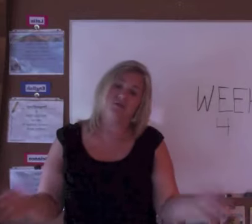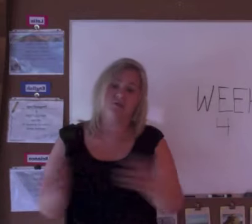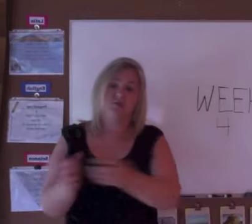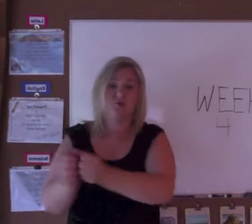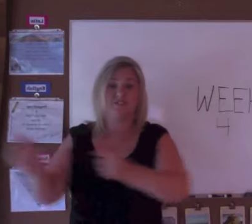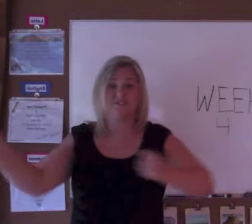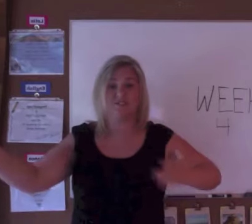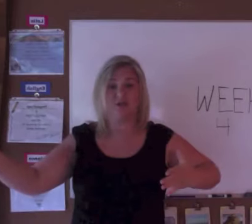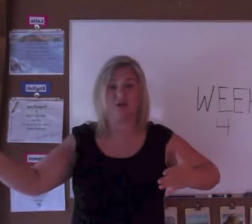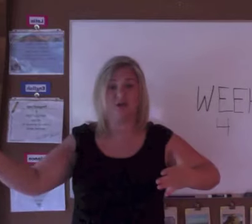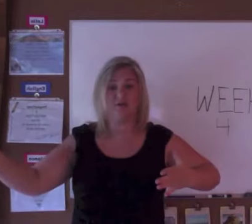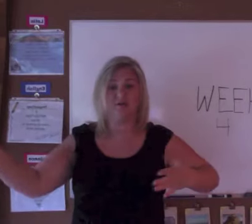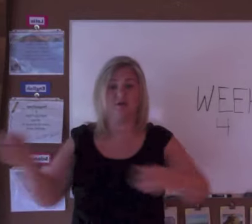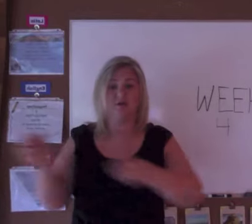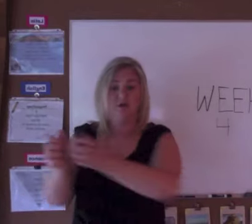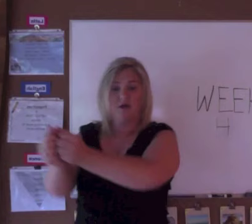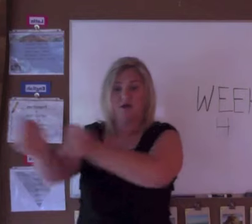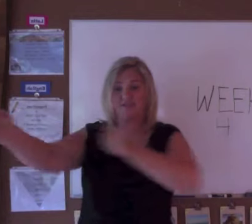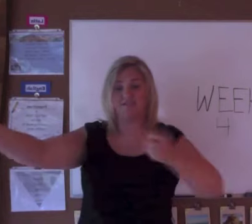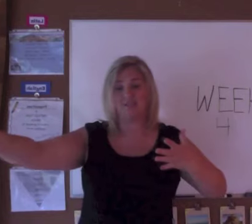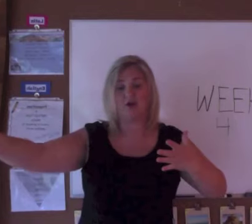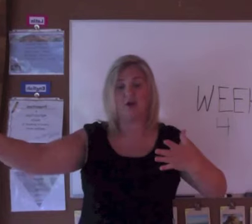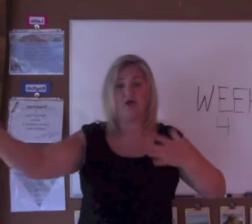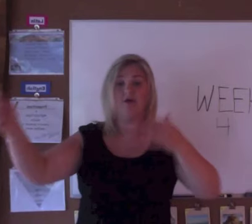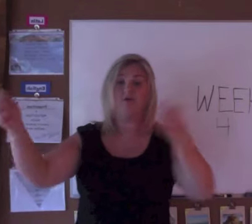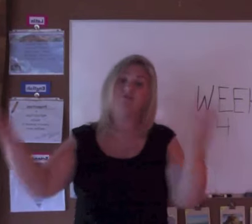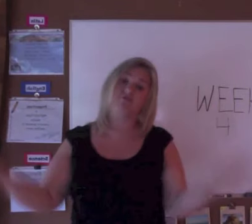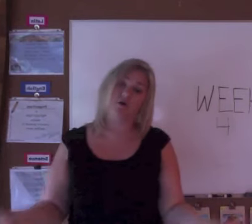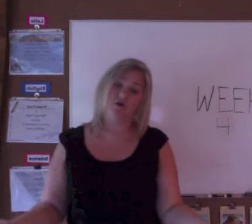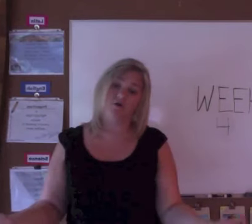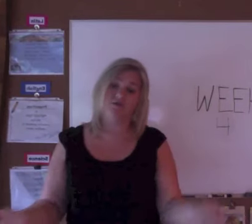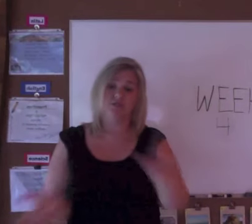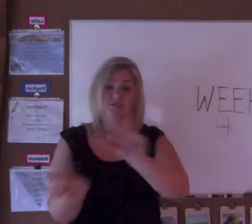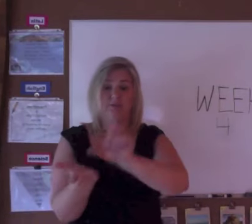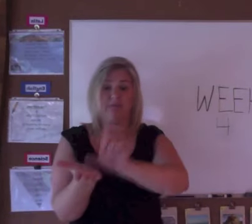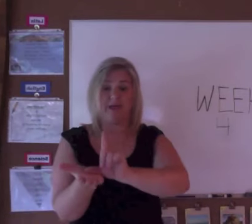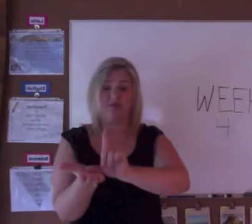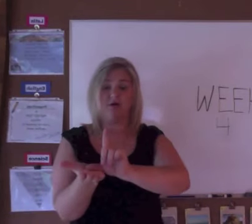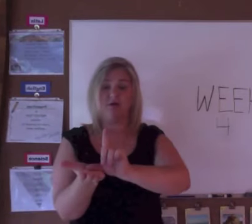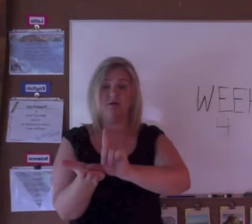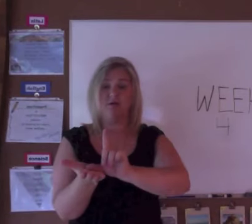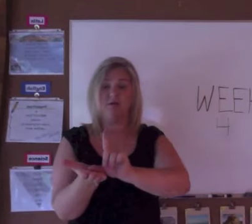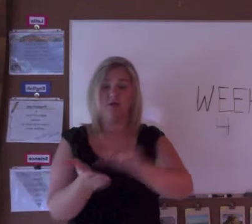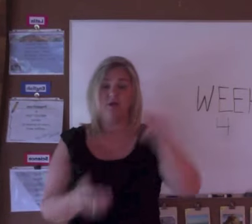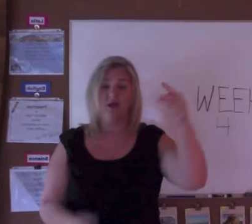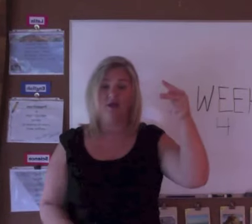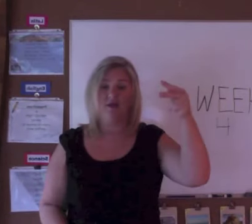to Assyria. Assyria falls to Babylon. And then